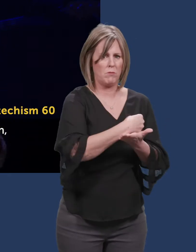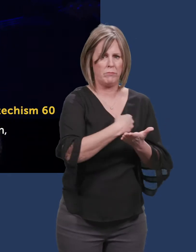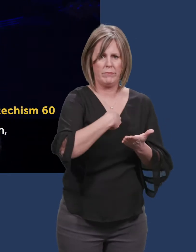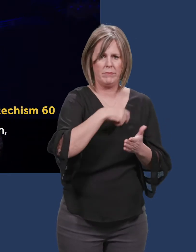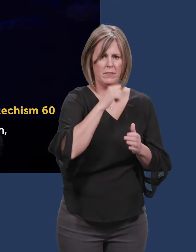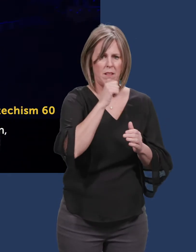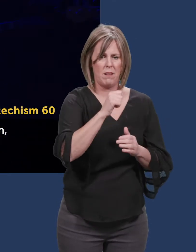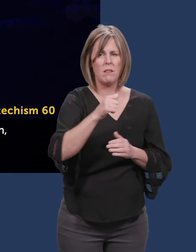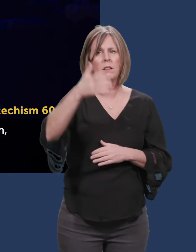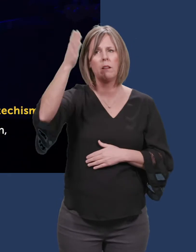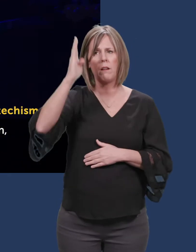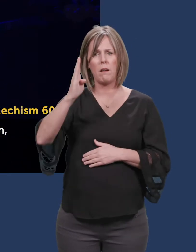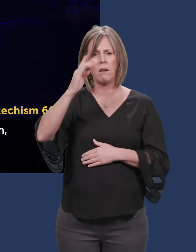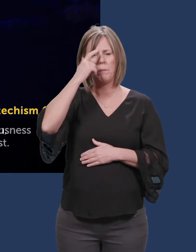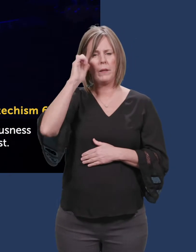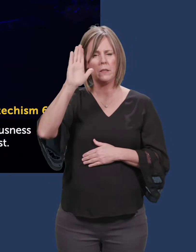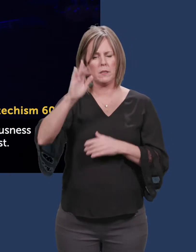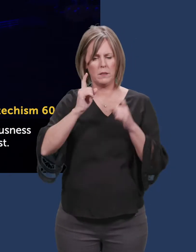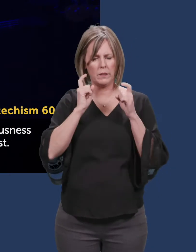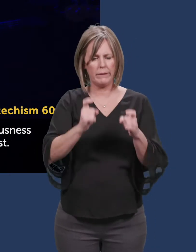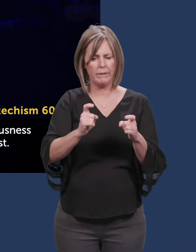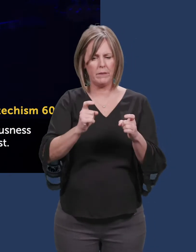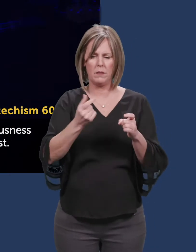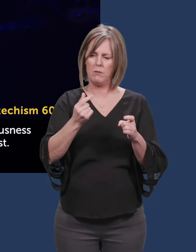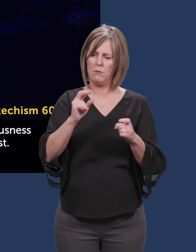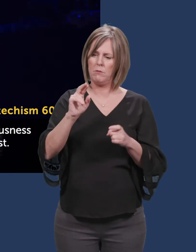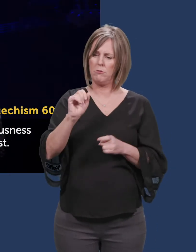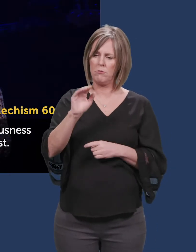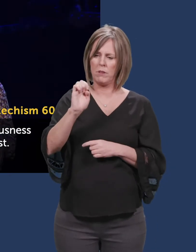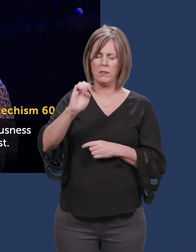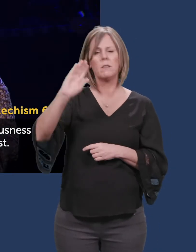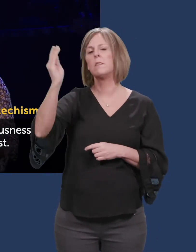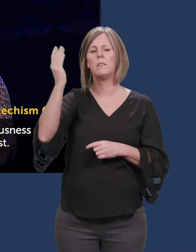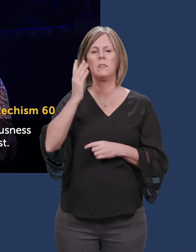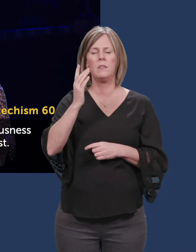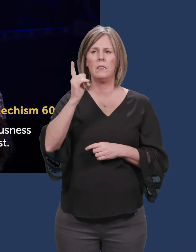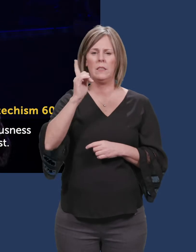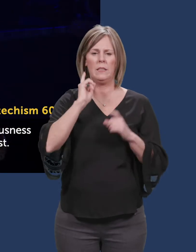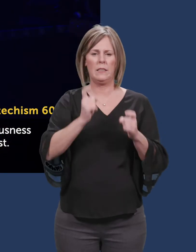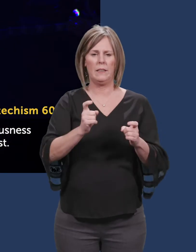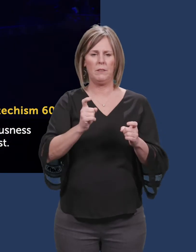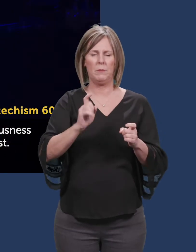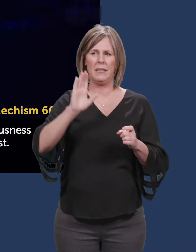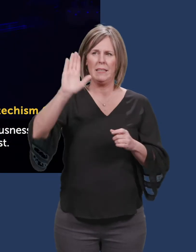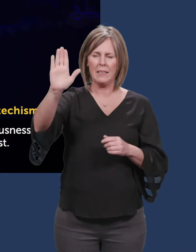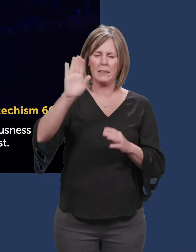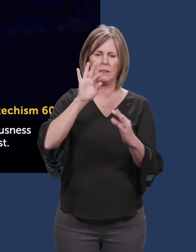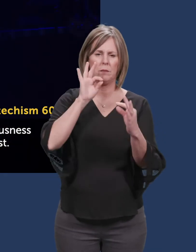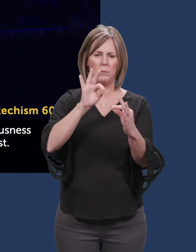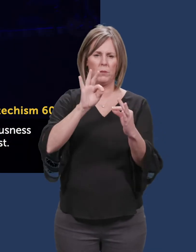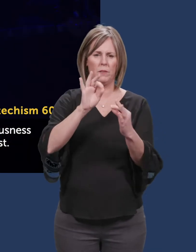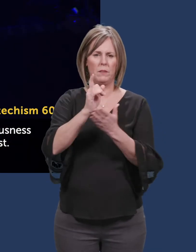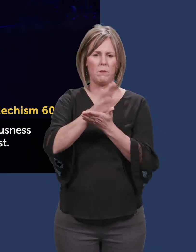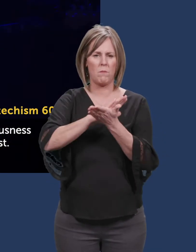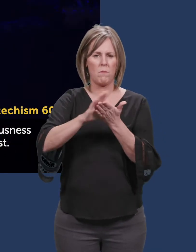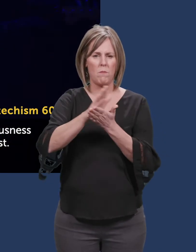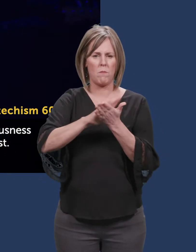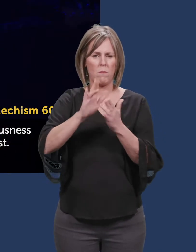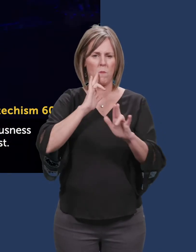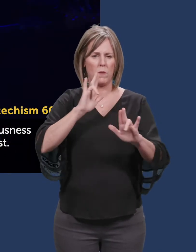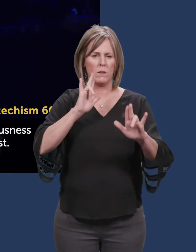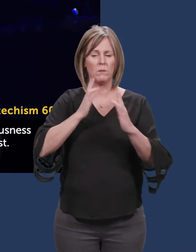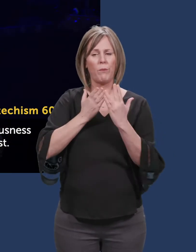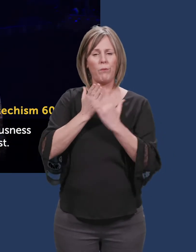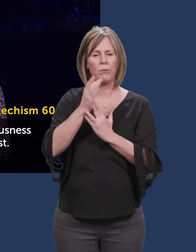as a gift of His grace, grants to me His own perfect righteousness and holiness